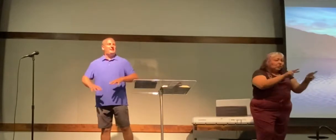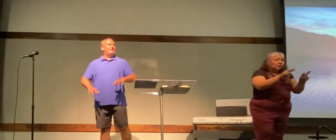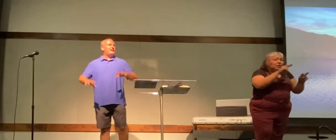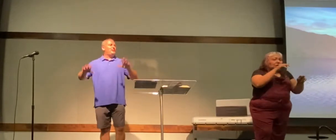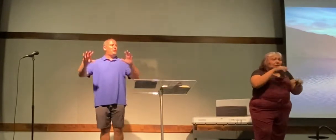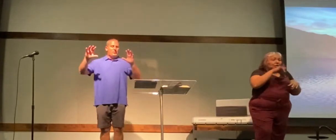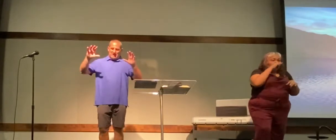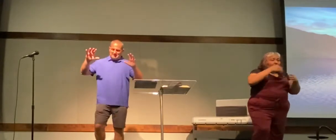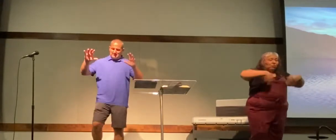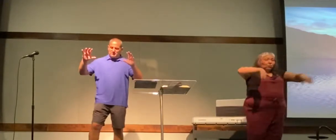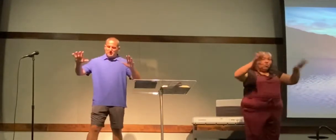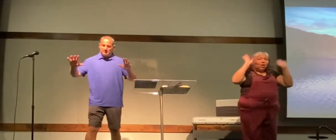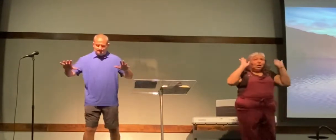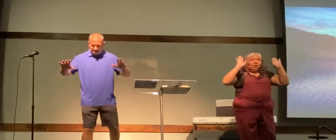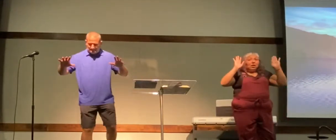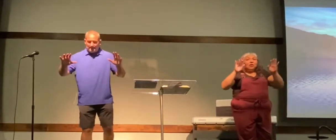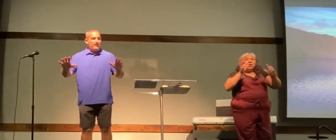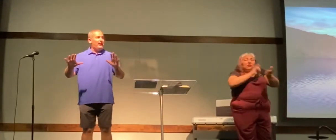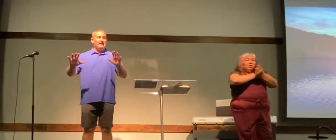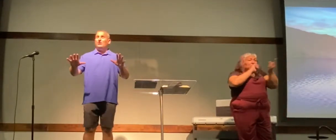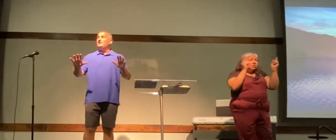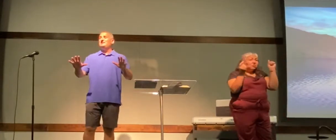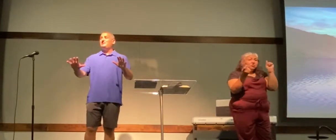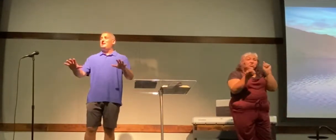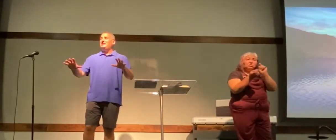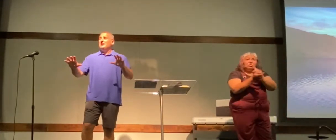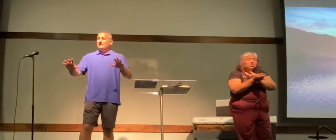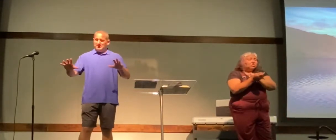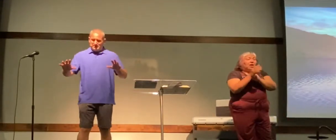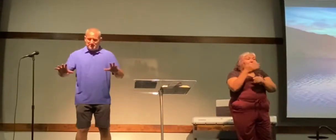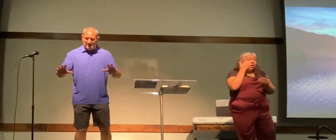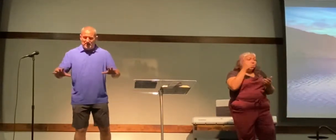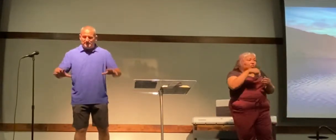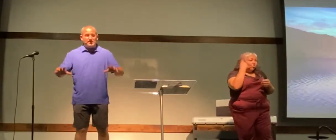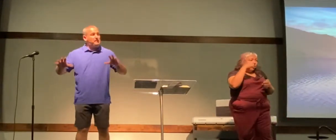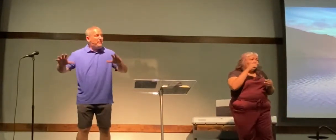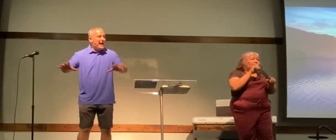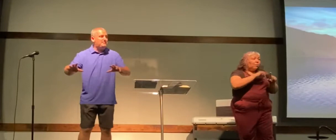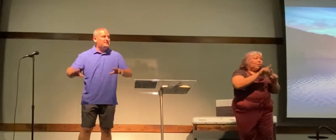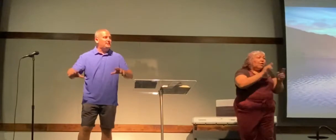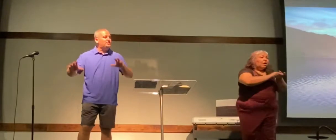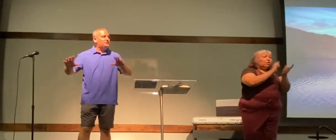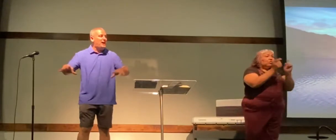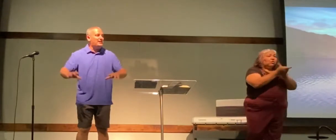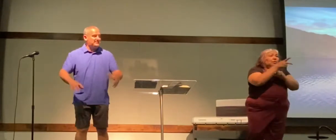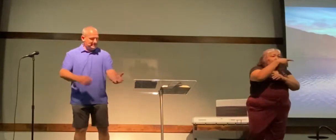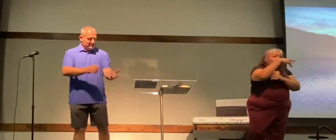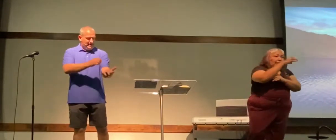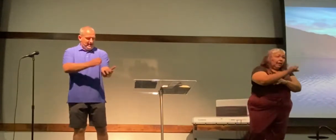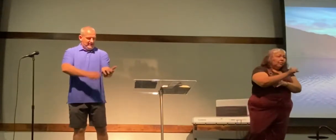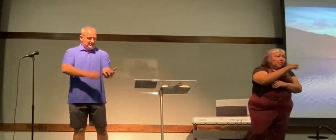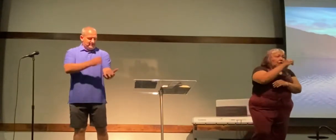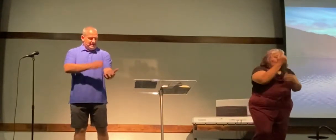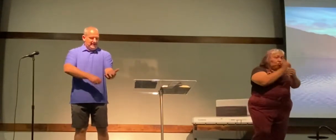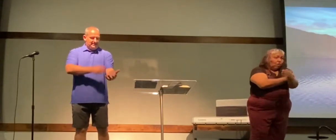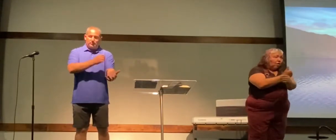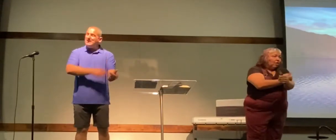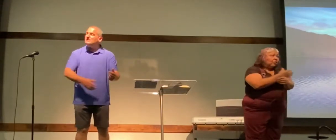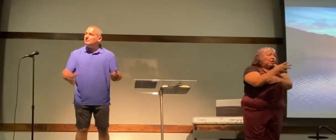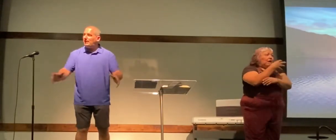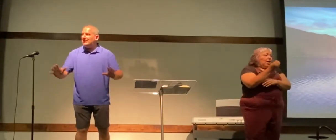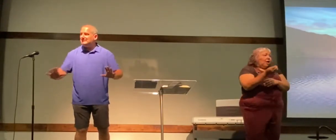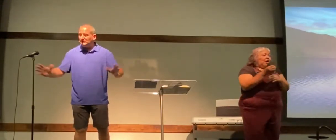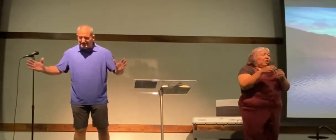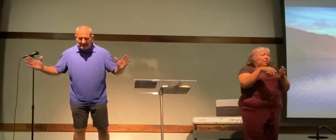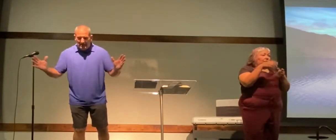surrender things. Like, we're watching them turn. No, this is crazy. But they're turning over their pipes and their drugs and their